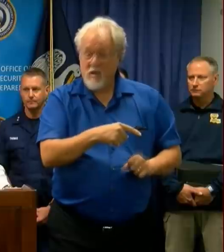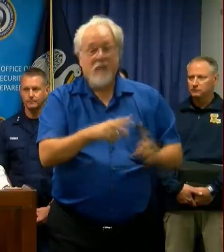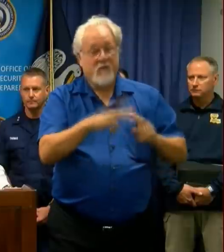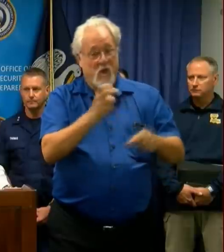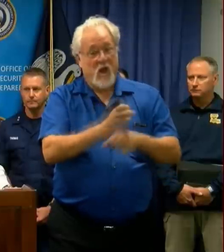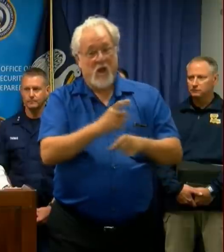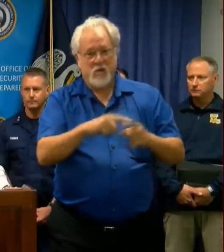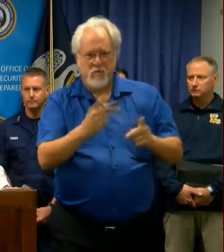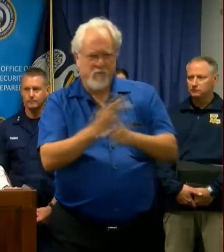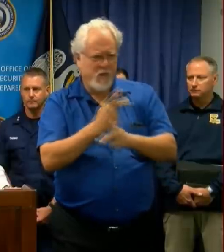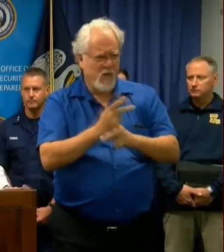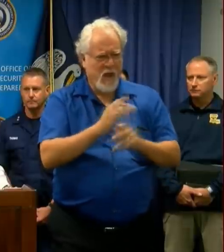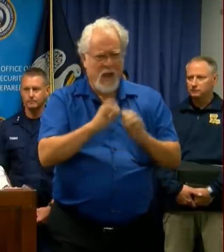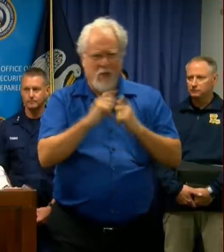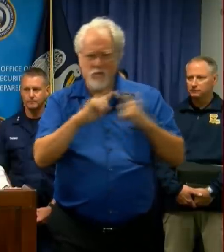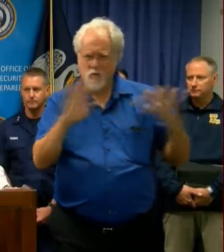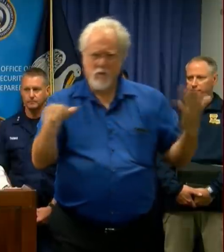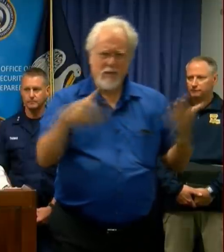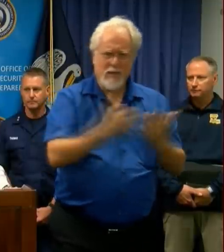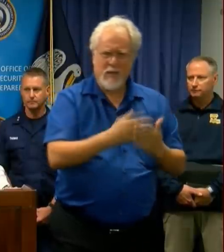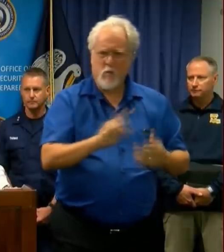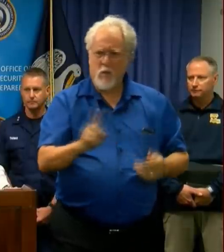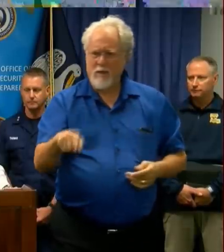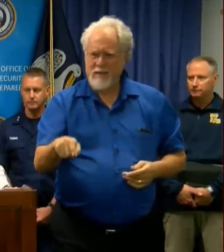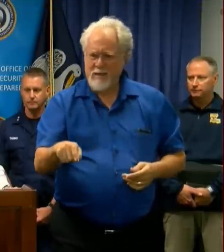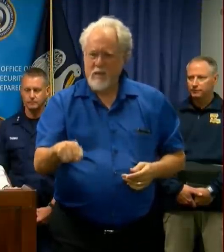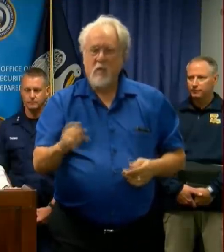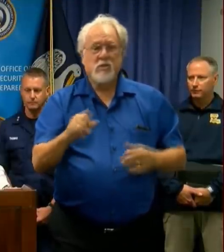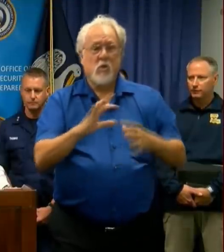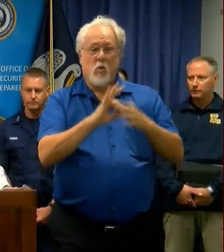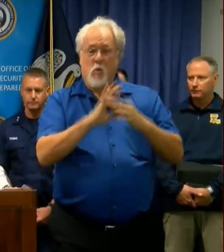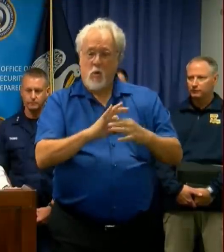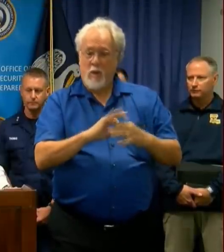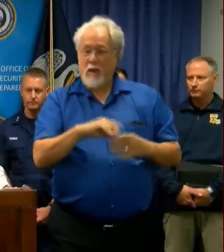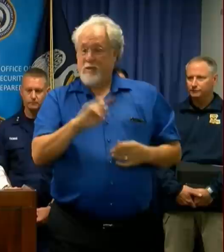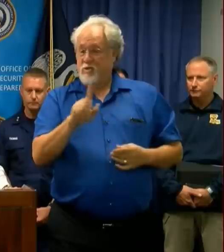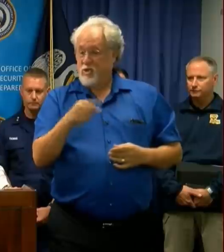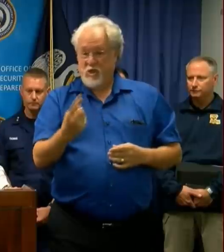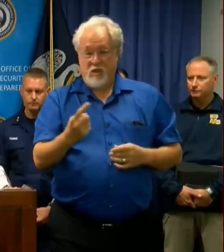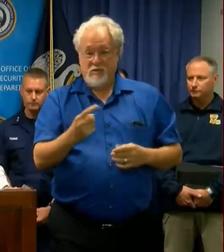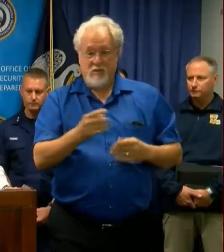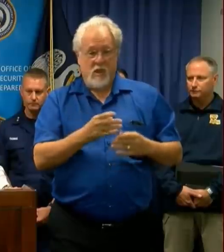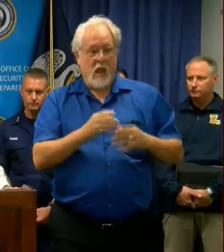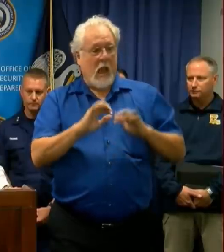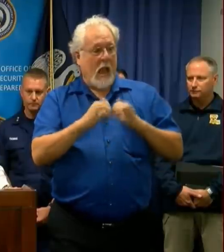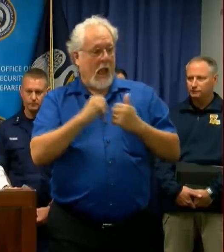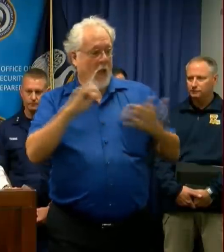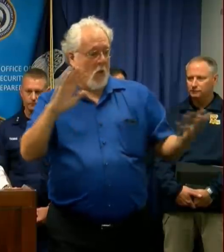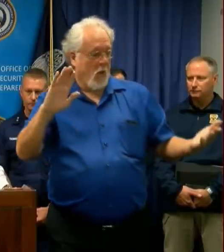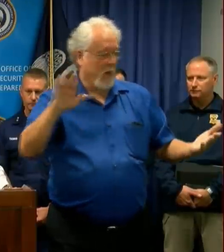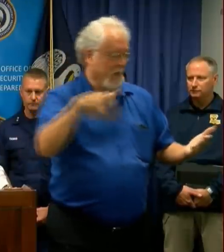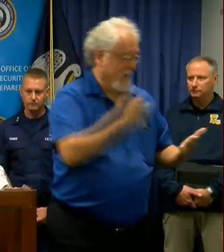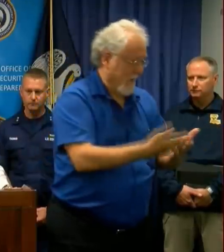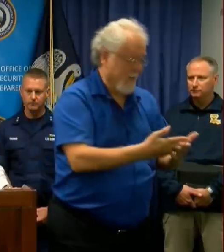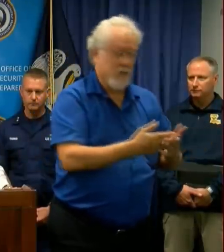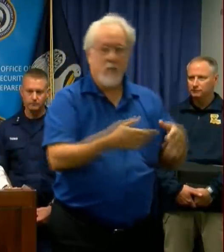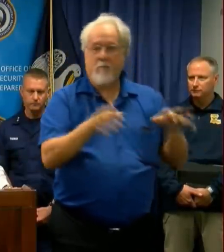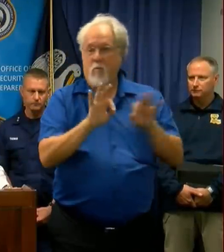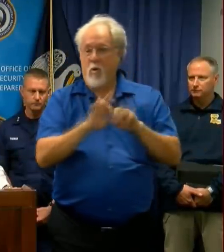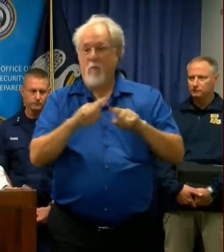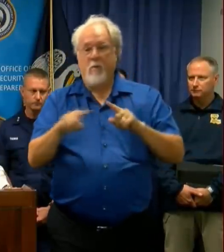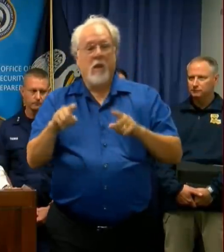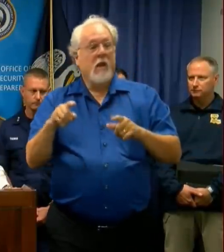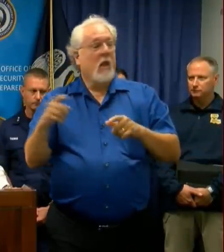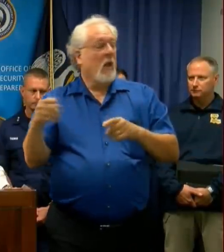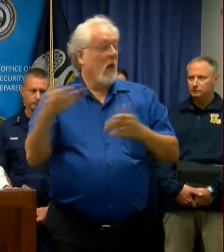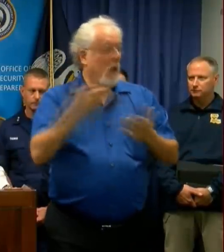it's very hard to figure out exactly how to get where you're needed. And so coordinating just the route you're going to take to approach is very important. But when you